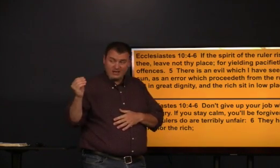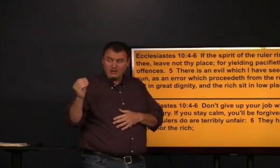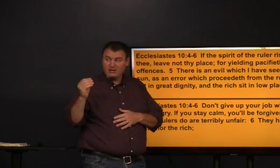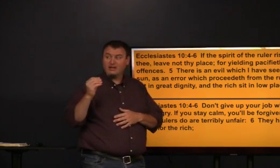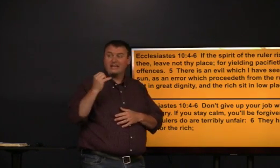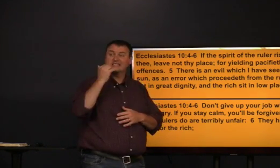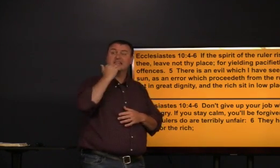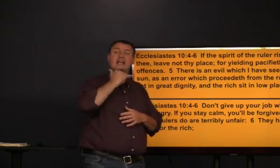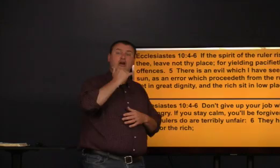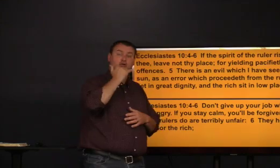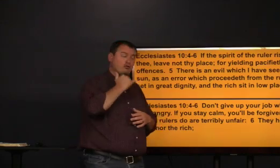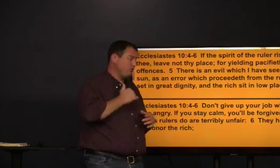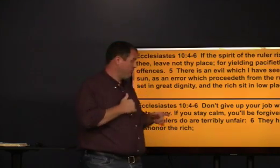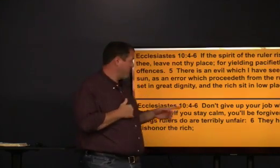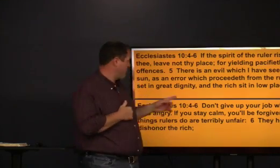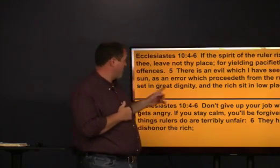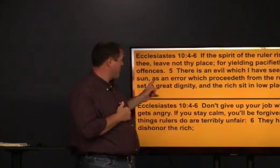And it's an error